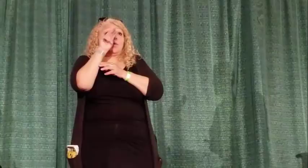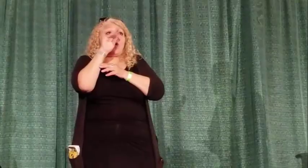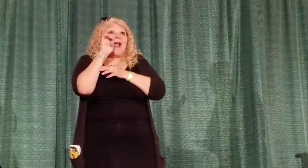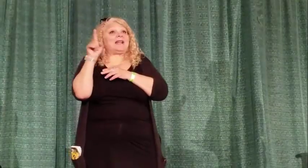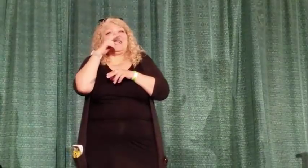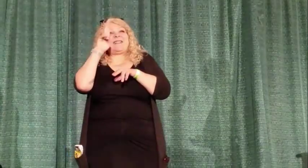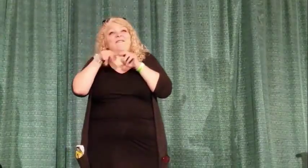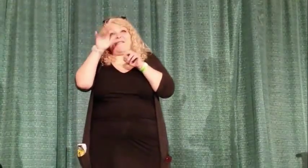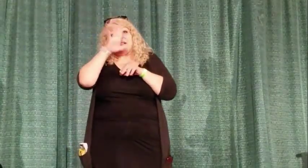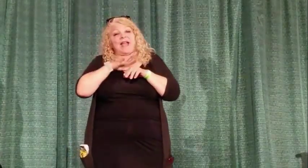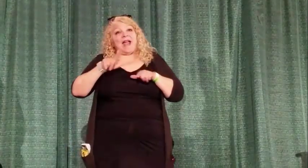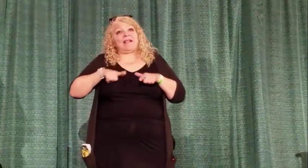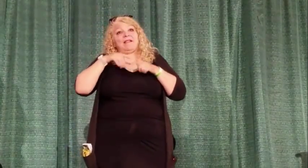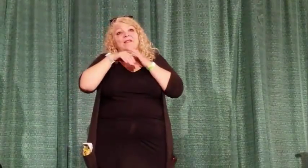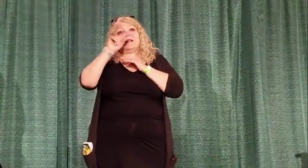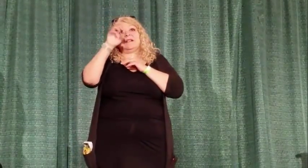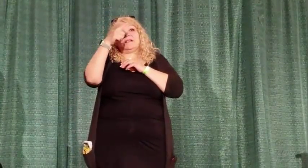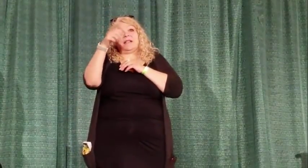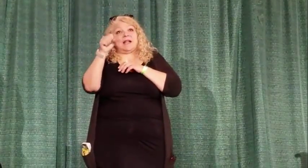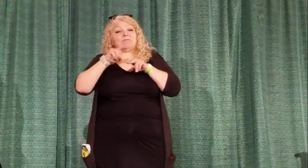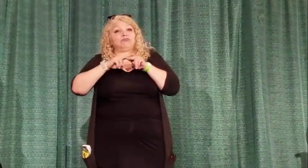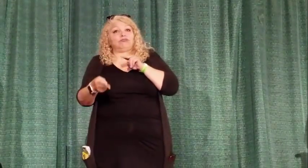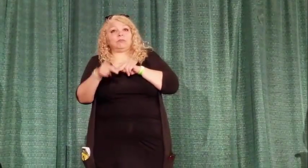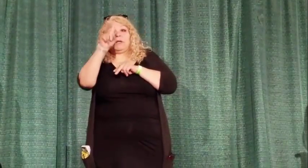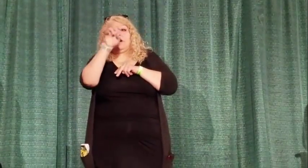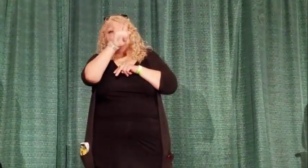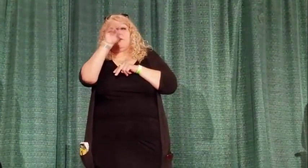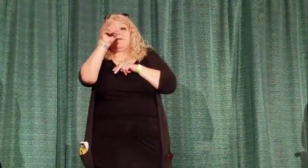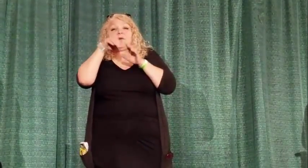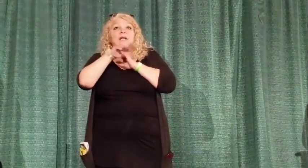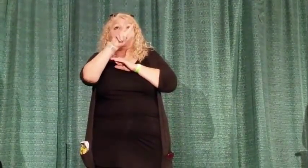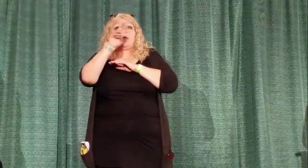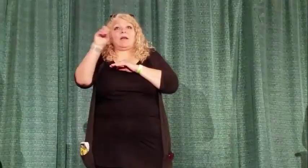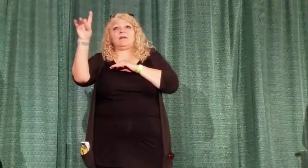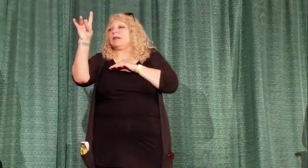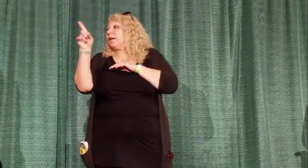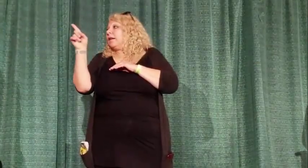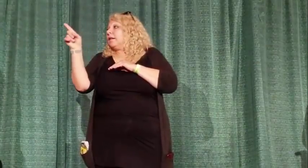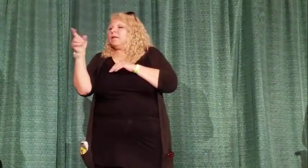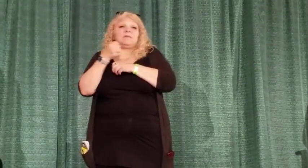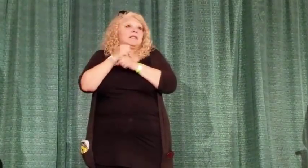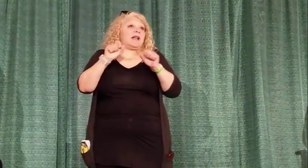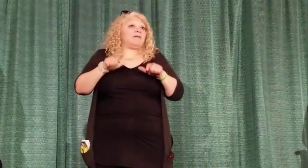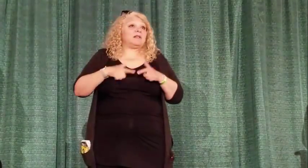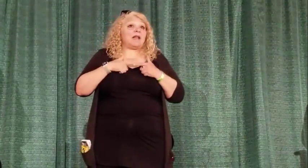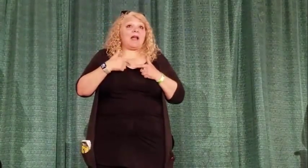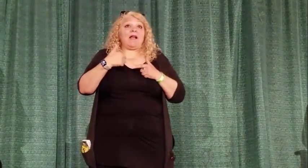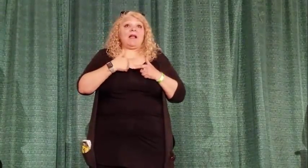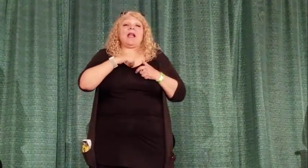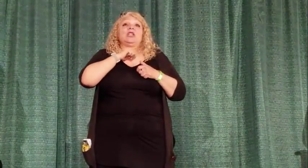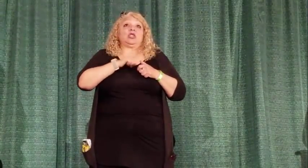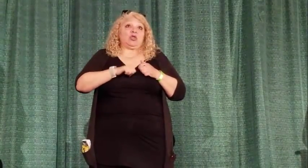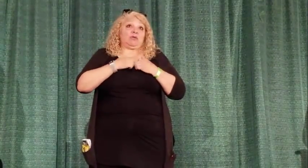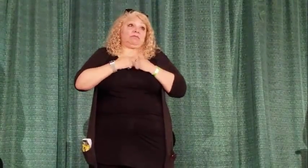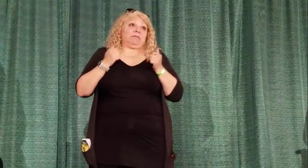guy, lives in Texas, lost 140 pounds back in 2008, saved his life. He had bypass surgery